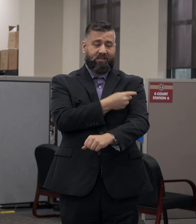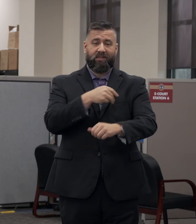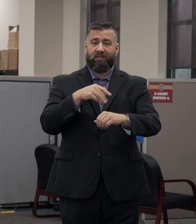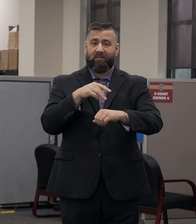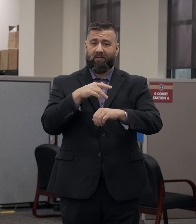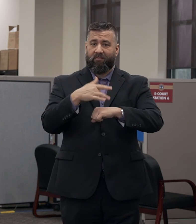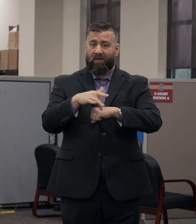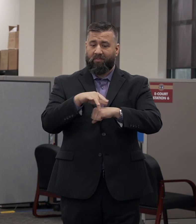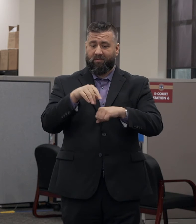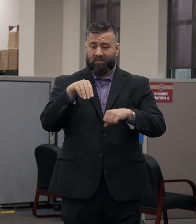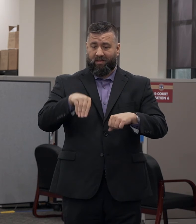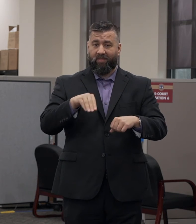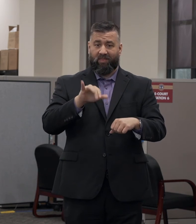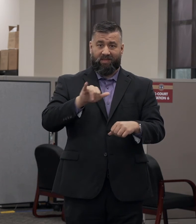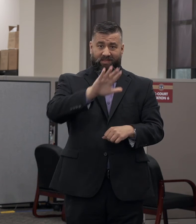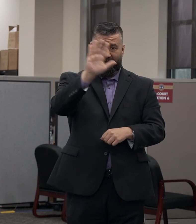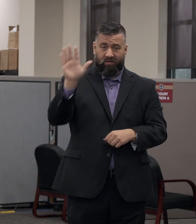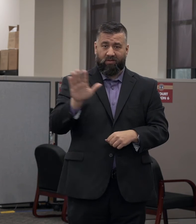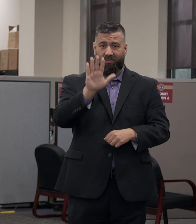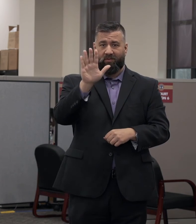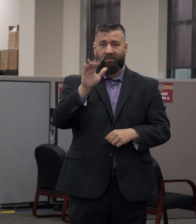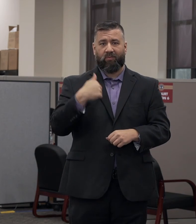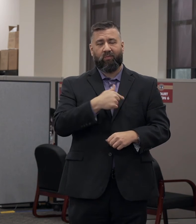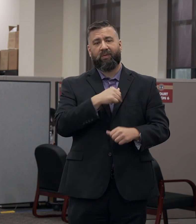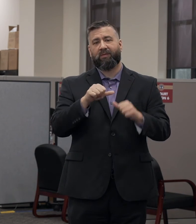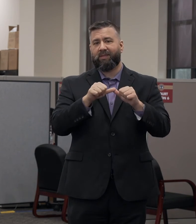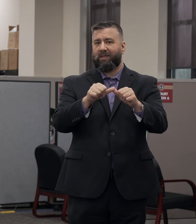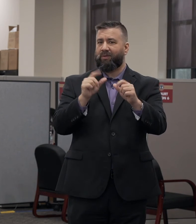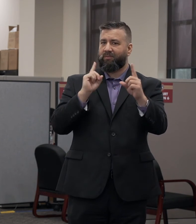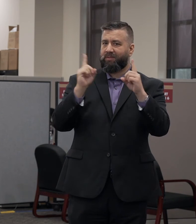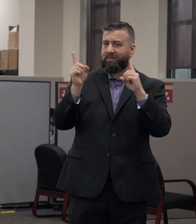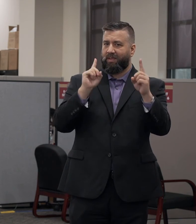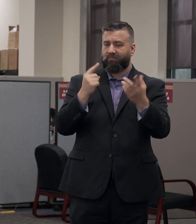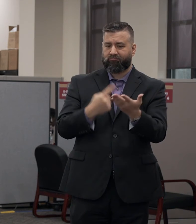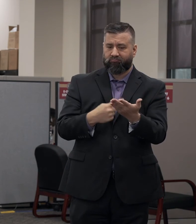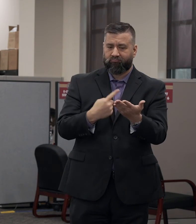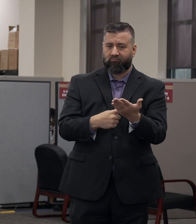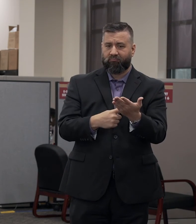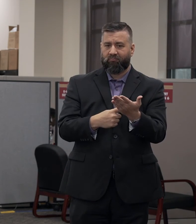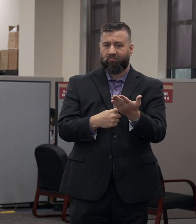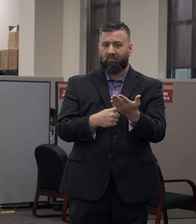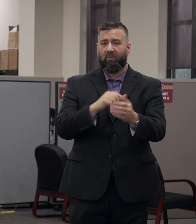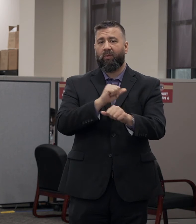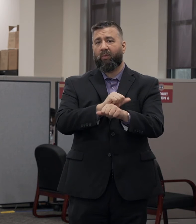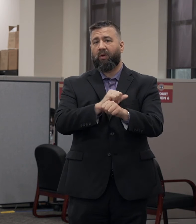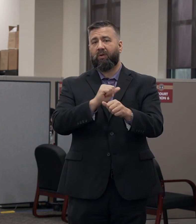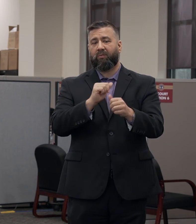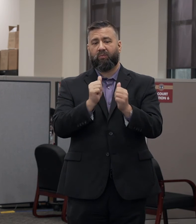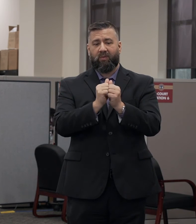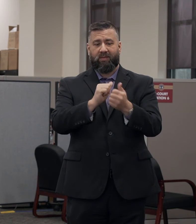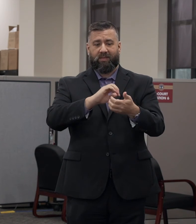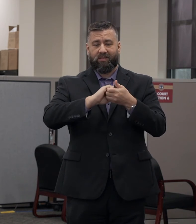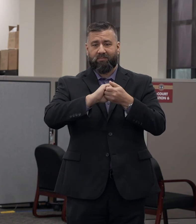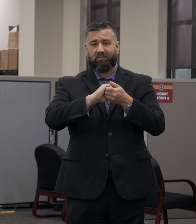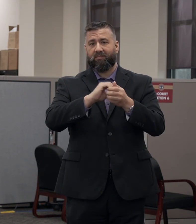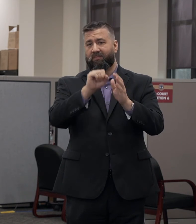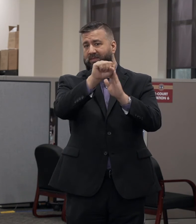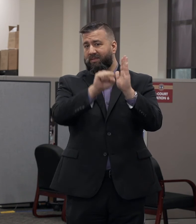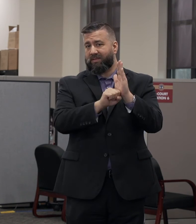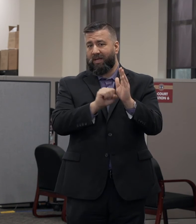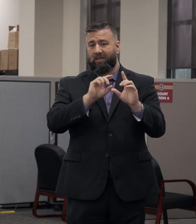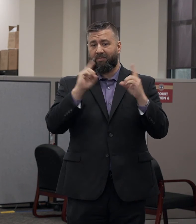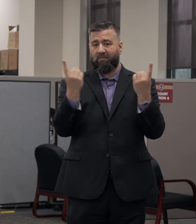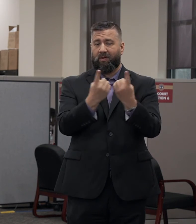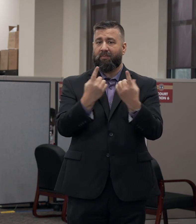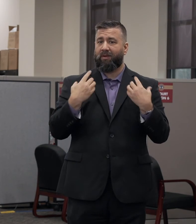County and the St. Louis region is one we continue to talk about. We're working very closely with the State Department of Health and the